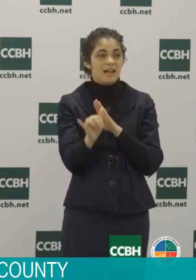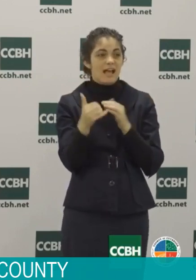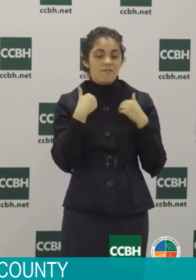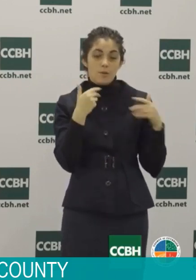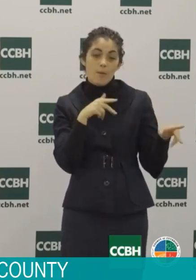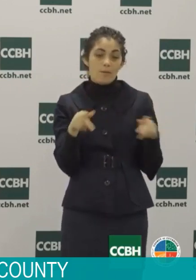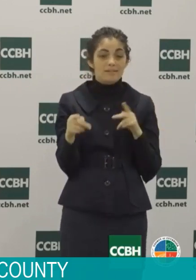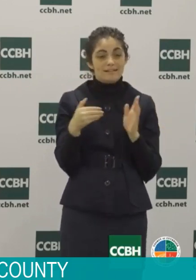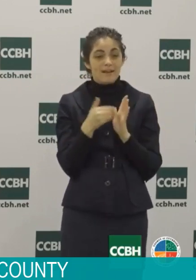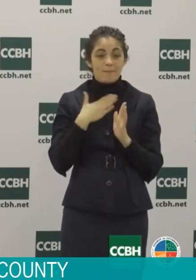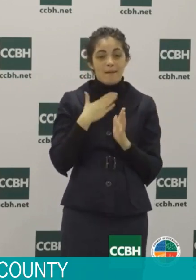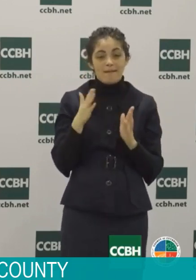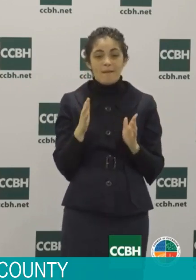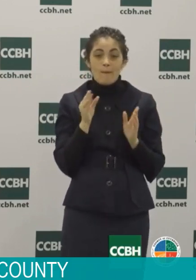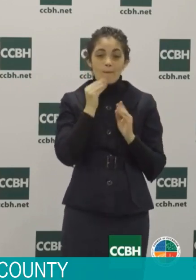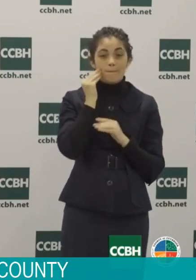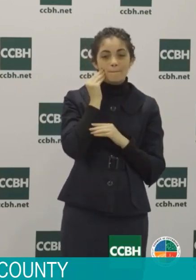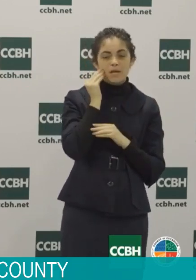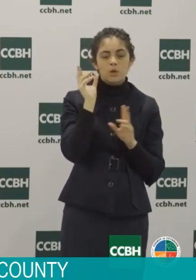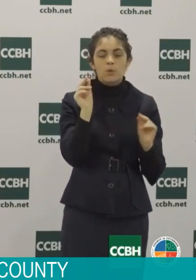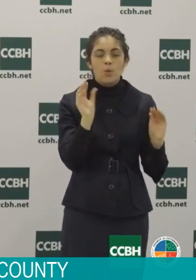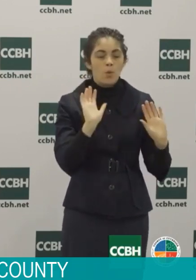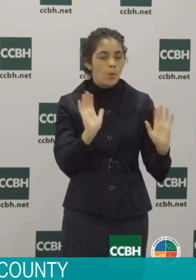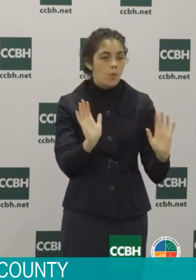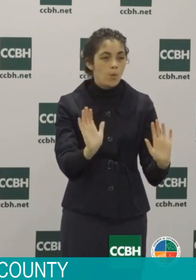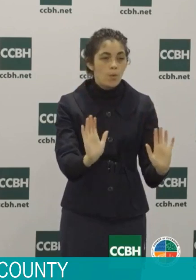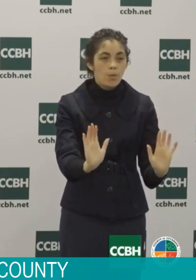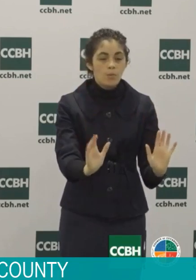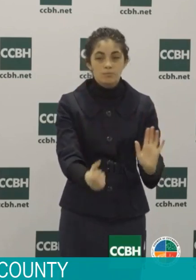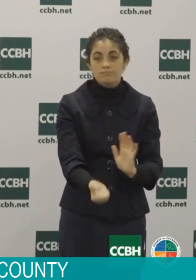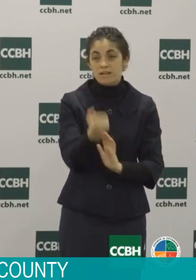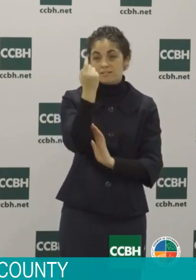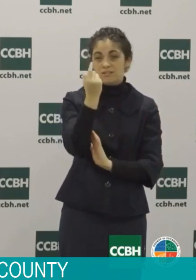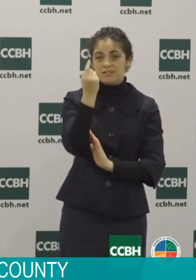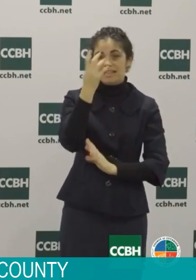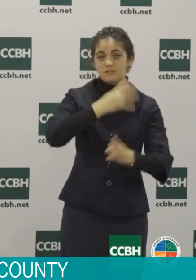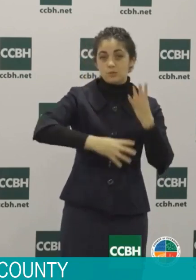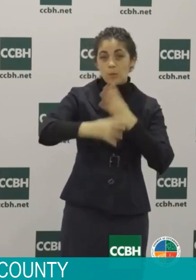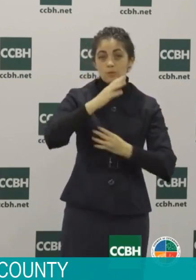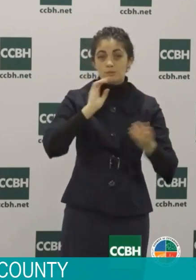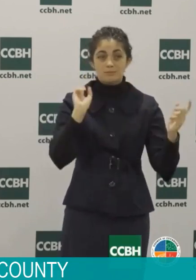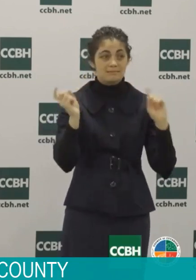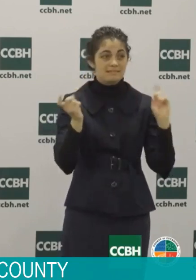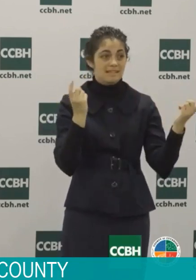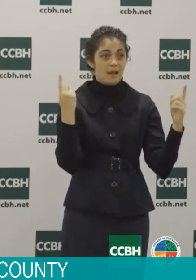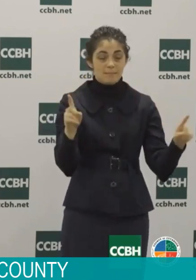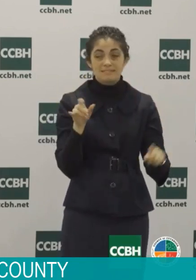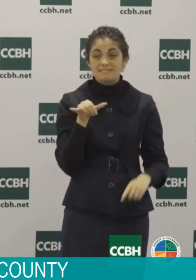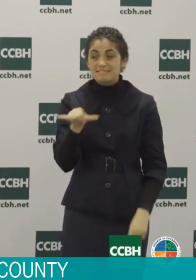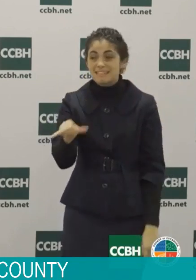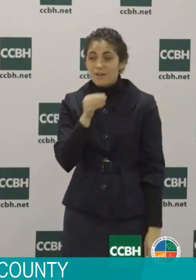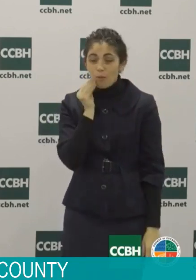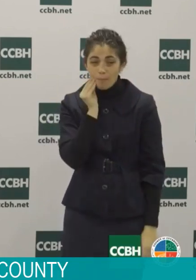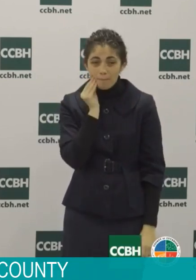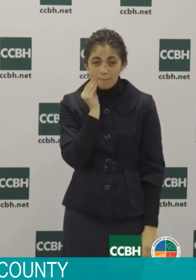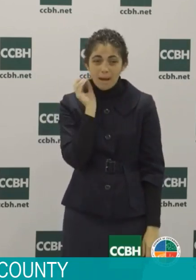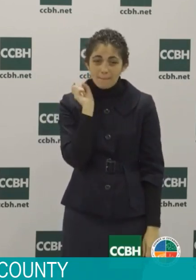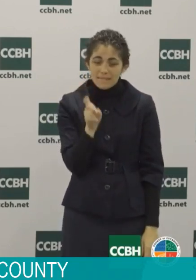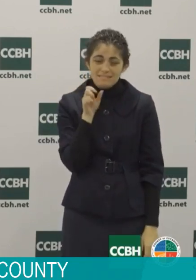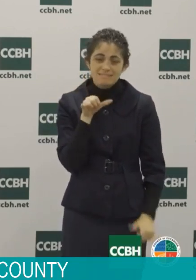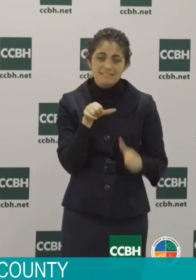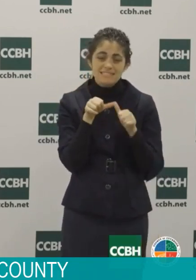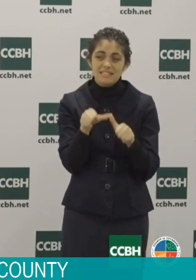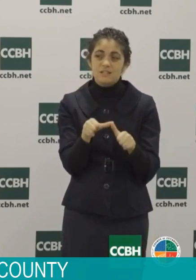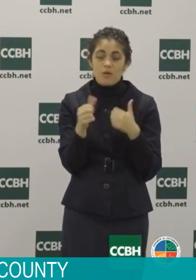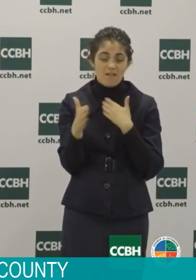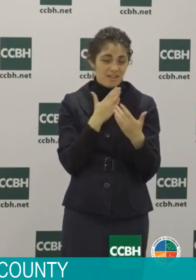parties at my home, etc. Please, please, please adhere to the social distancing, the stay-at-home orders. Every single